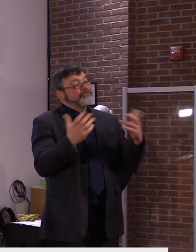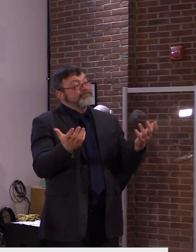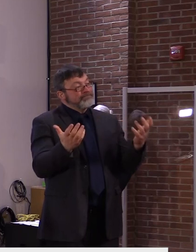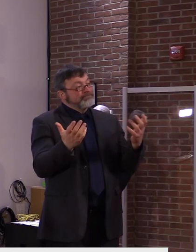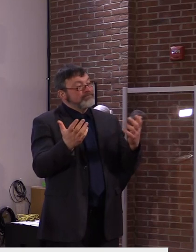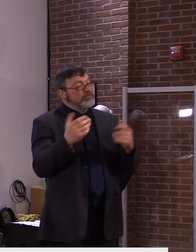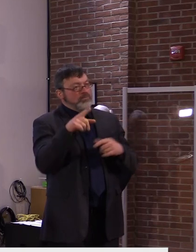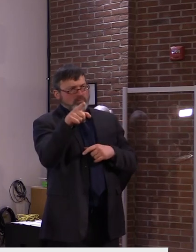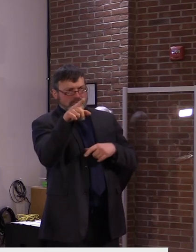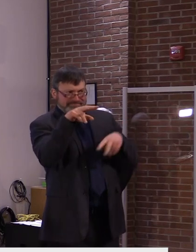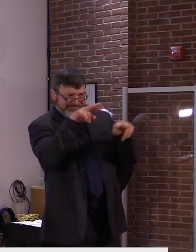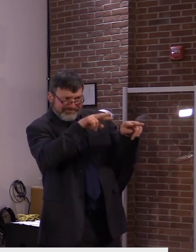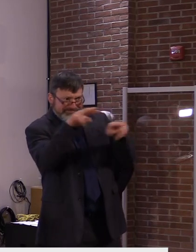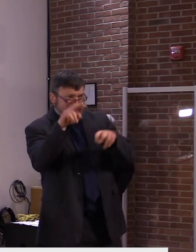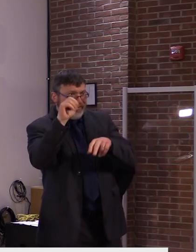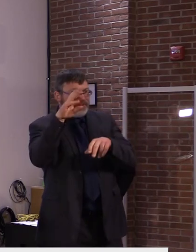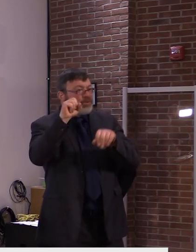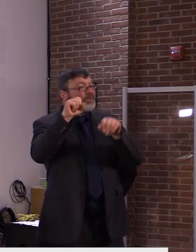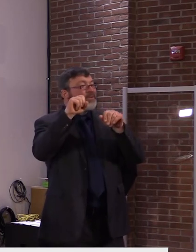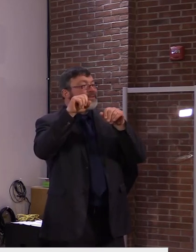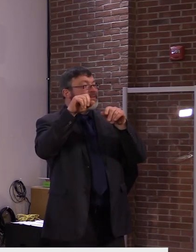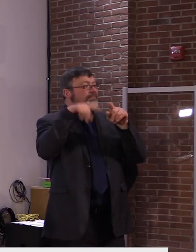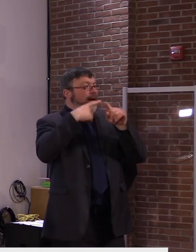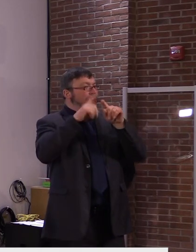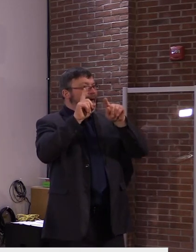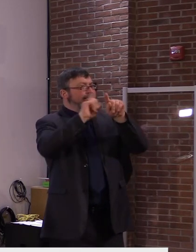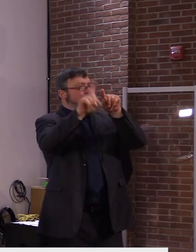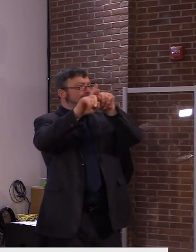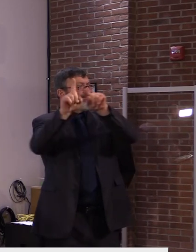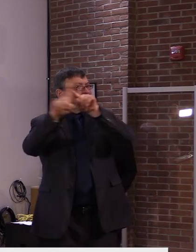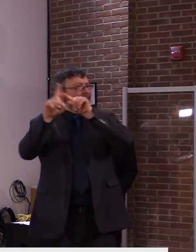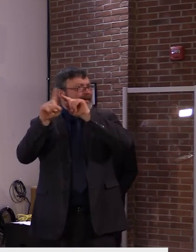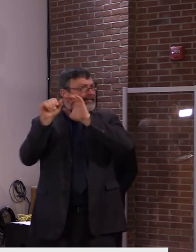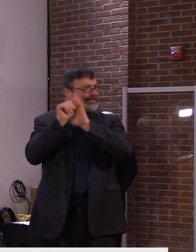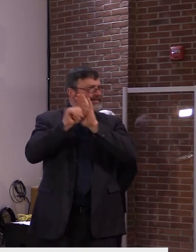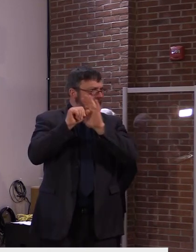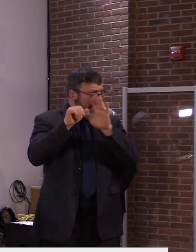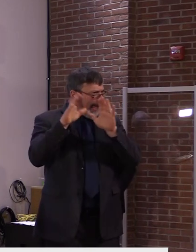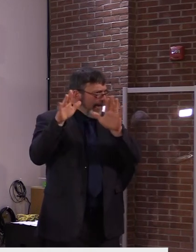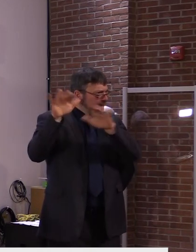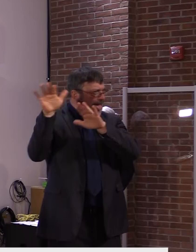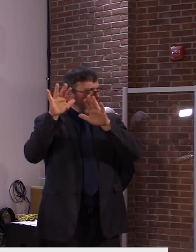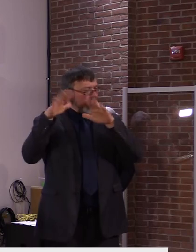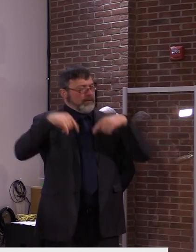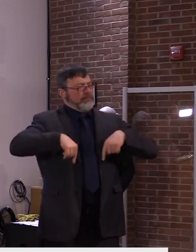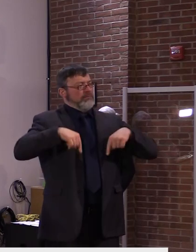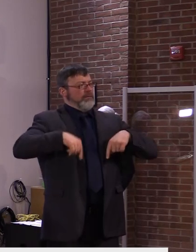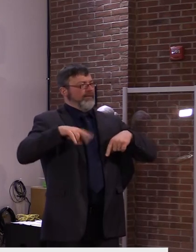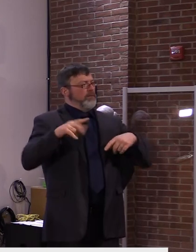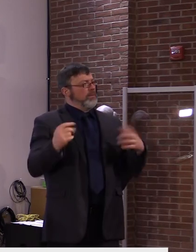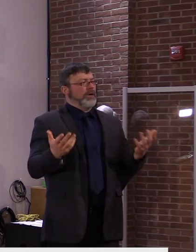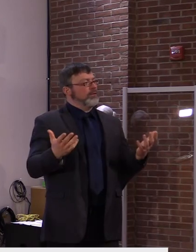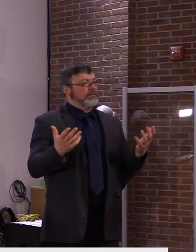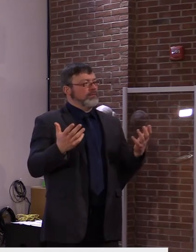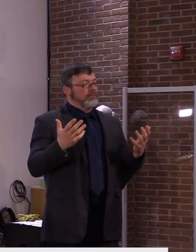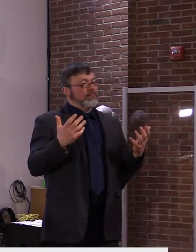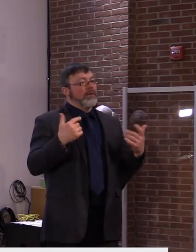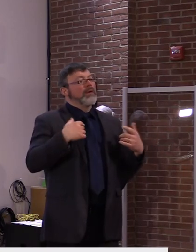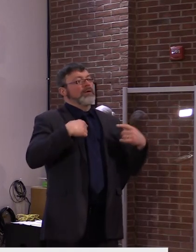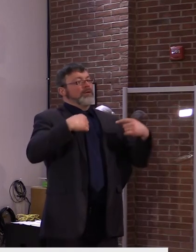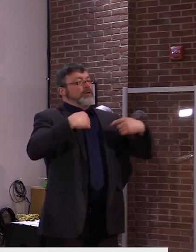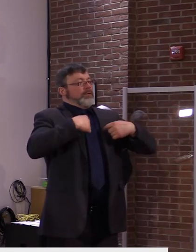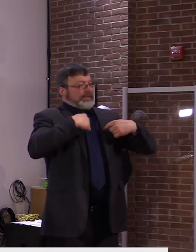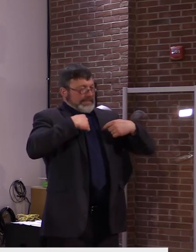down are to really focus on getting those elementary school kids back in in-person